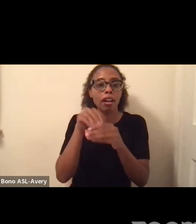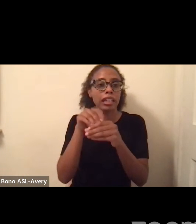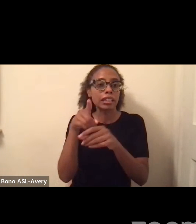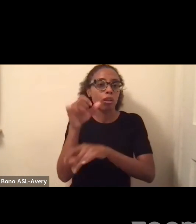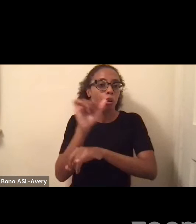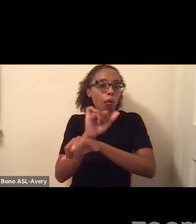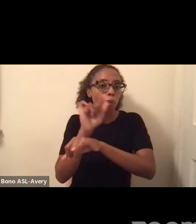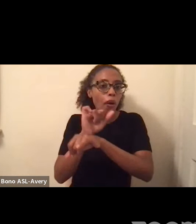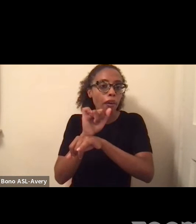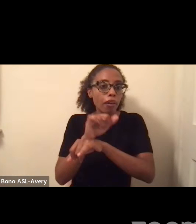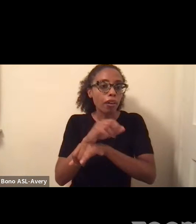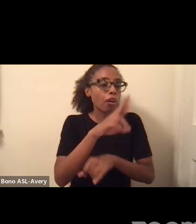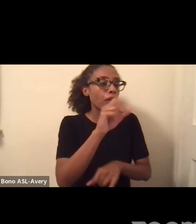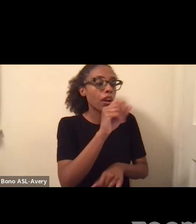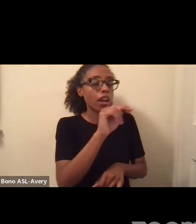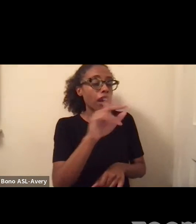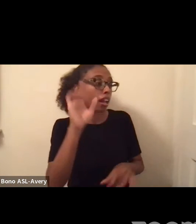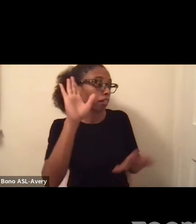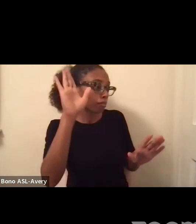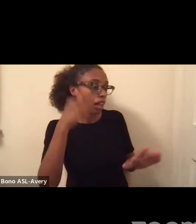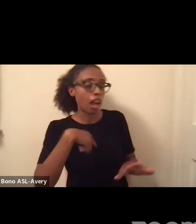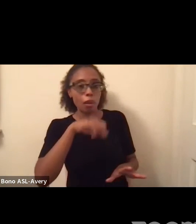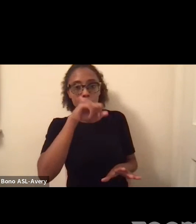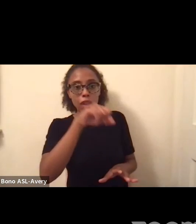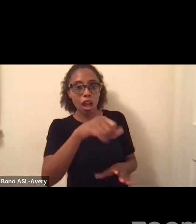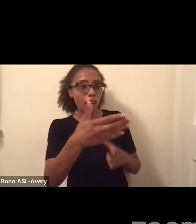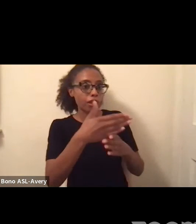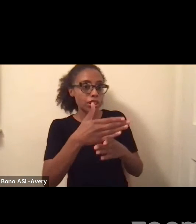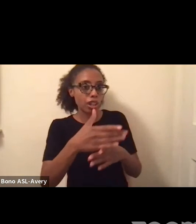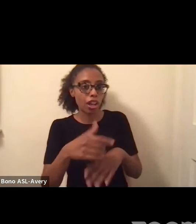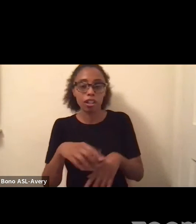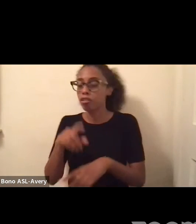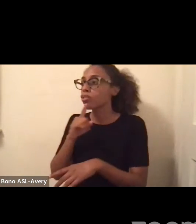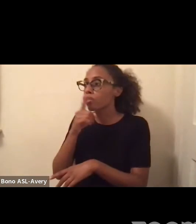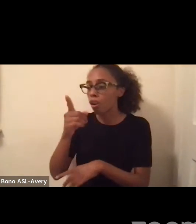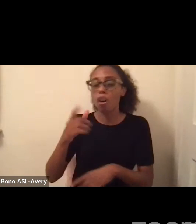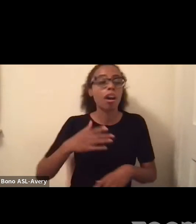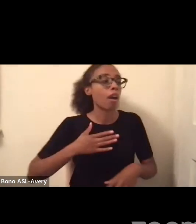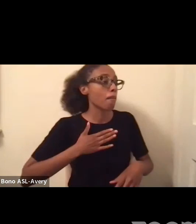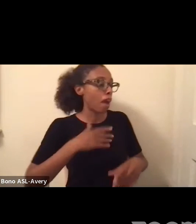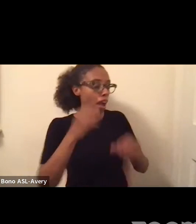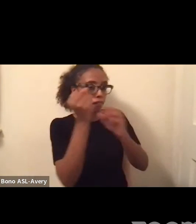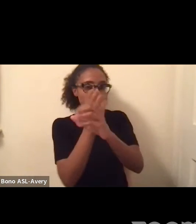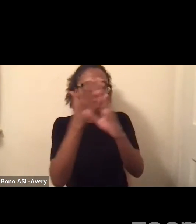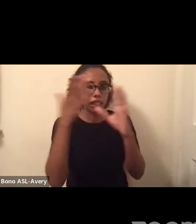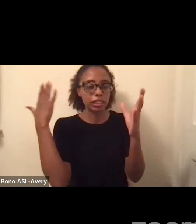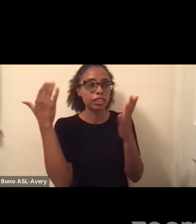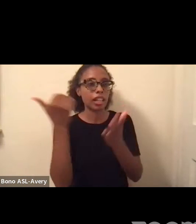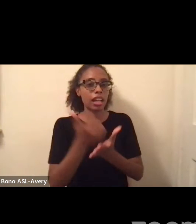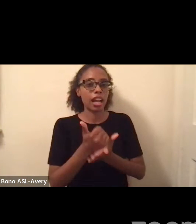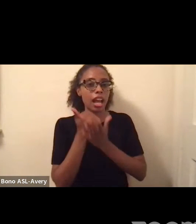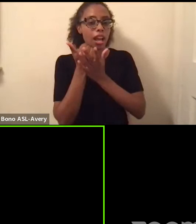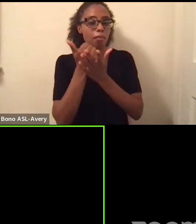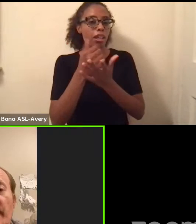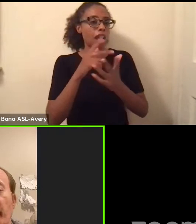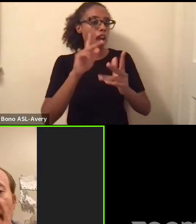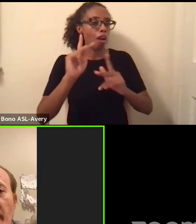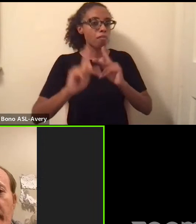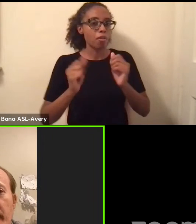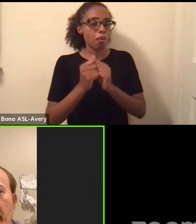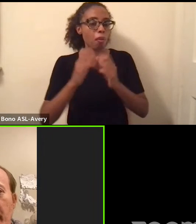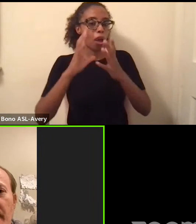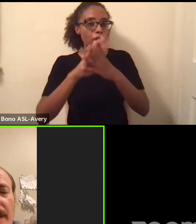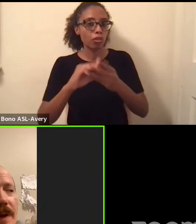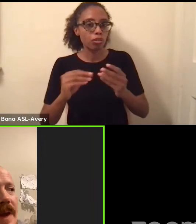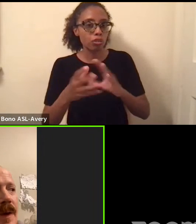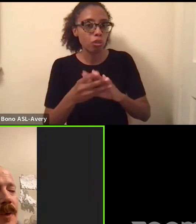I'd love to share. This is Sure. Ryan. So my vision is helping people with stories to breathe